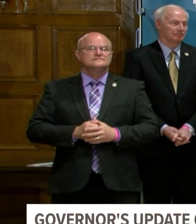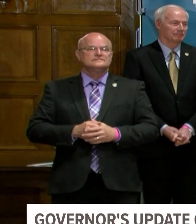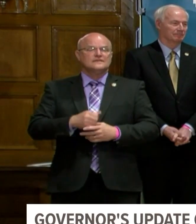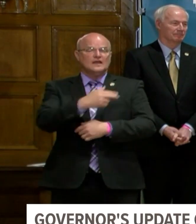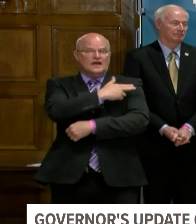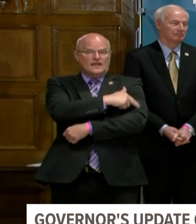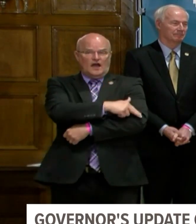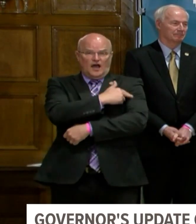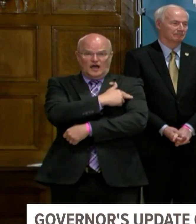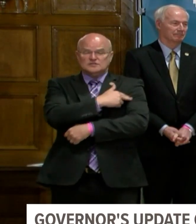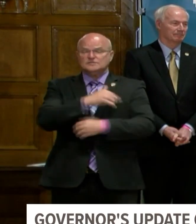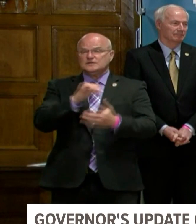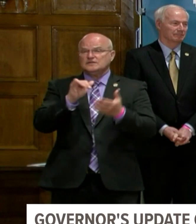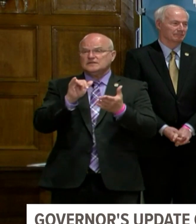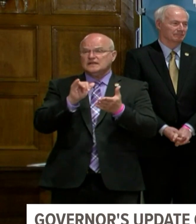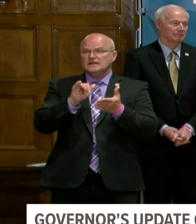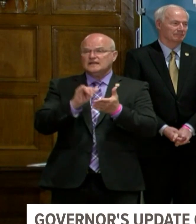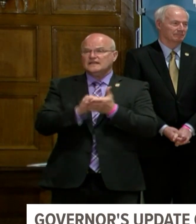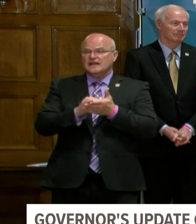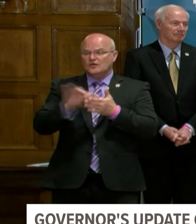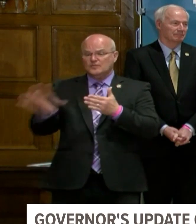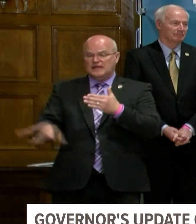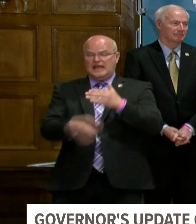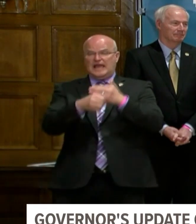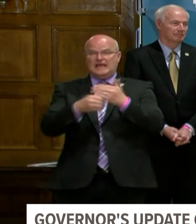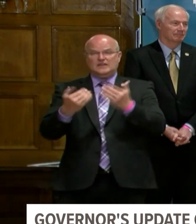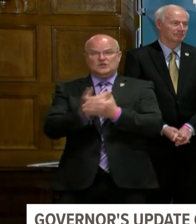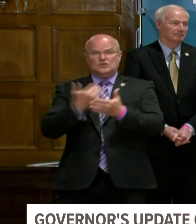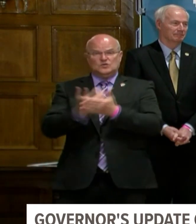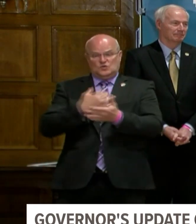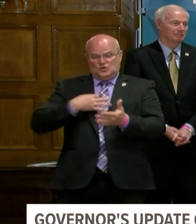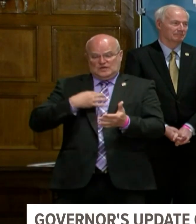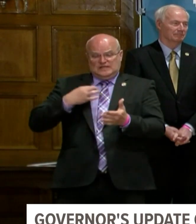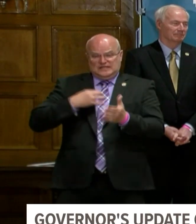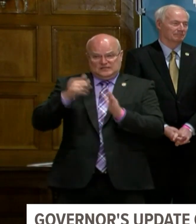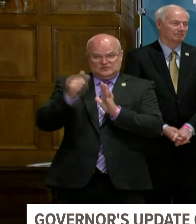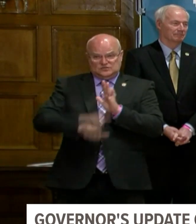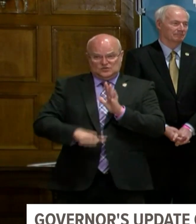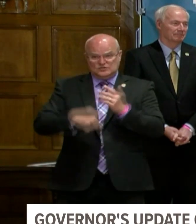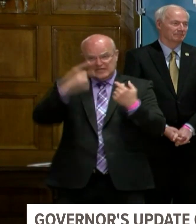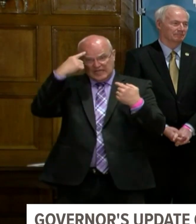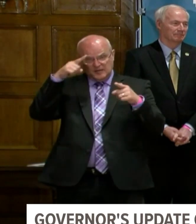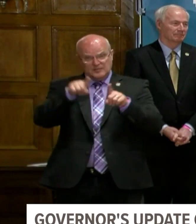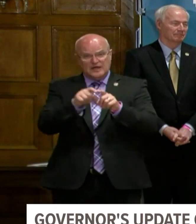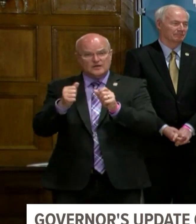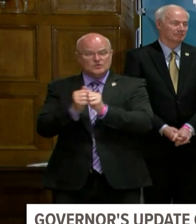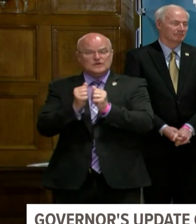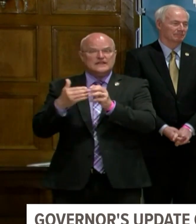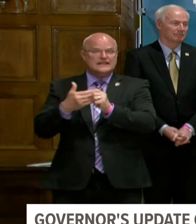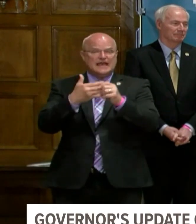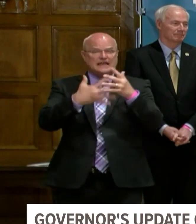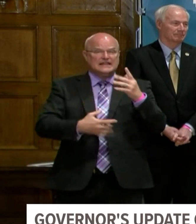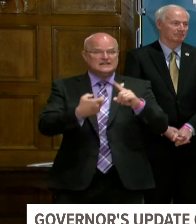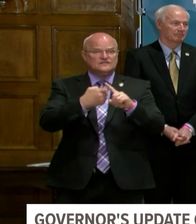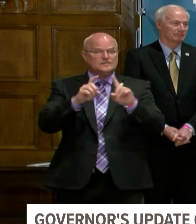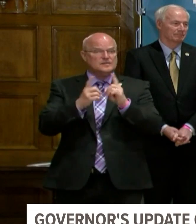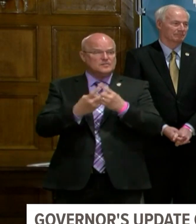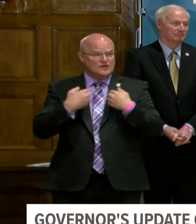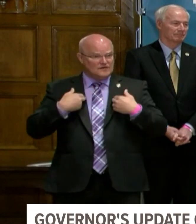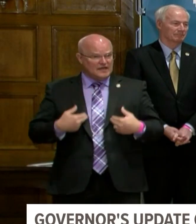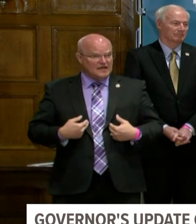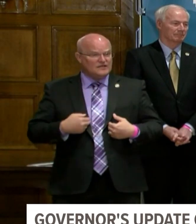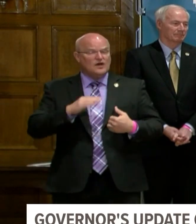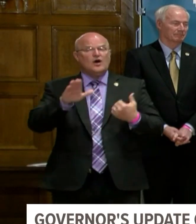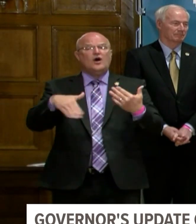The hospitals that will be adding new elective procedures in compliance with the guidelines from the Department of Health